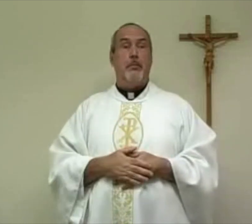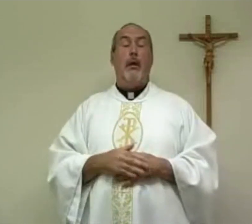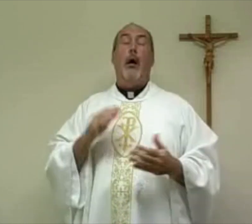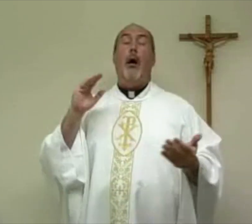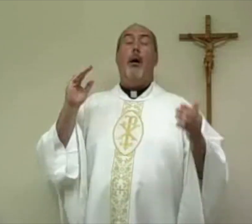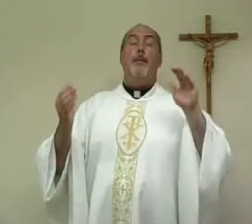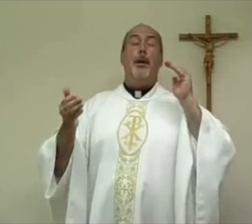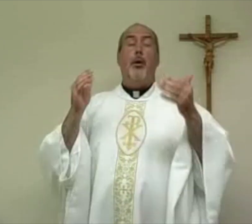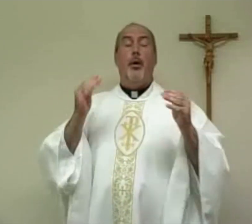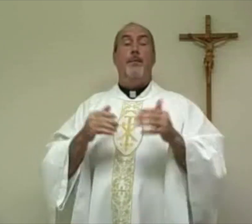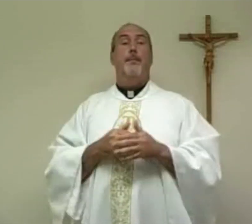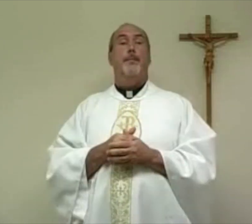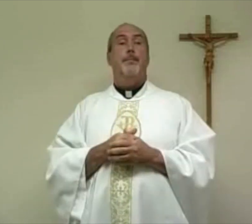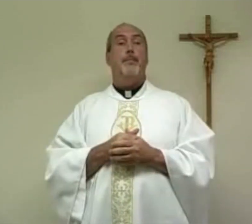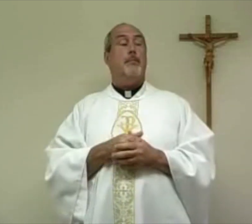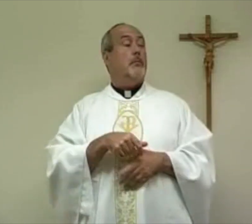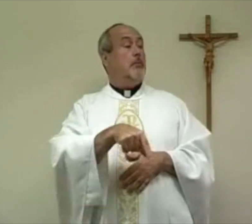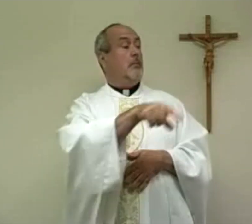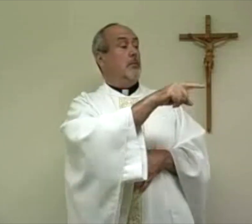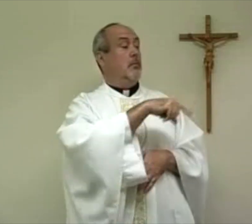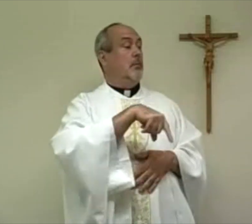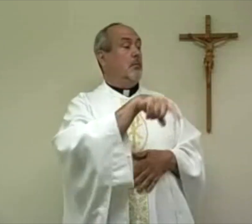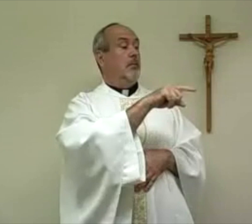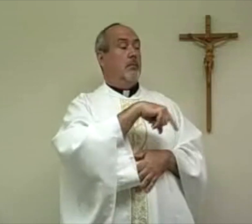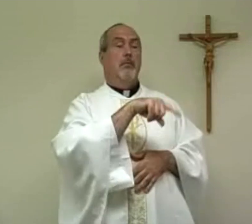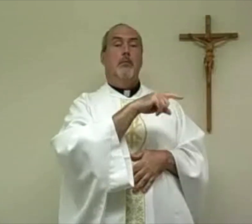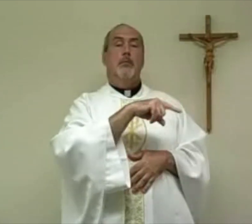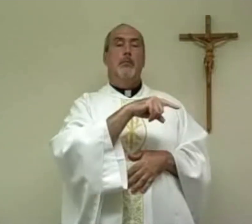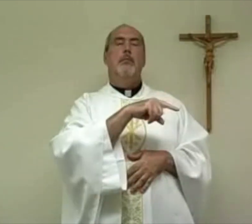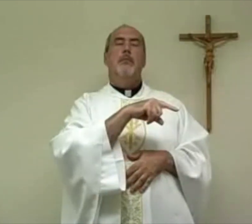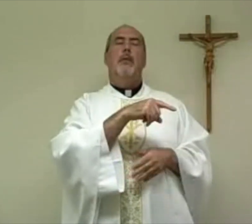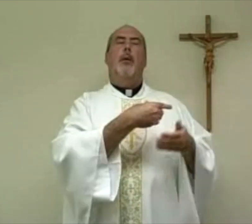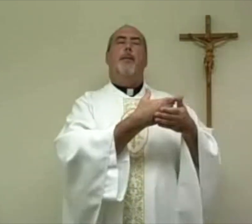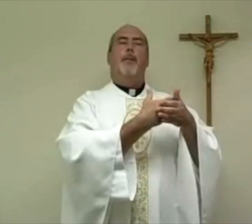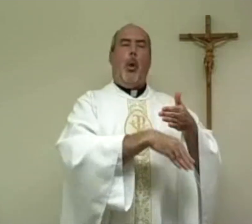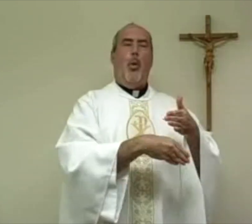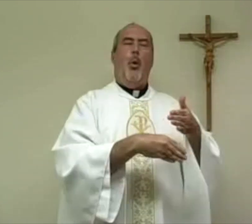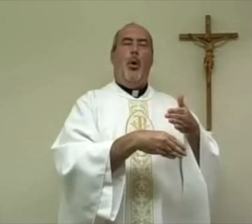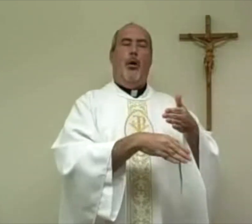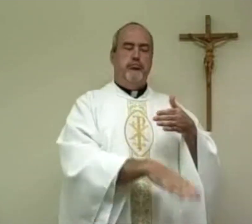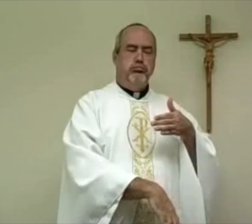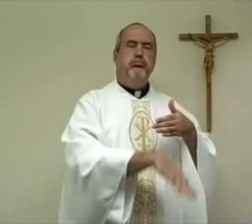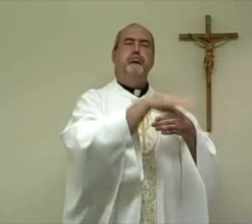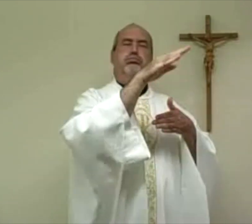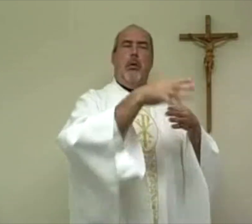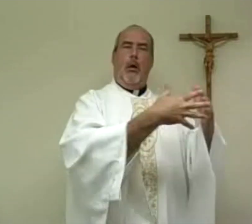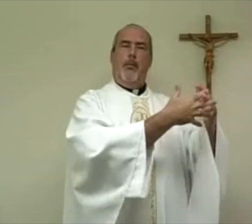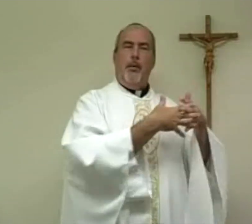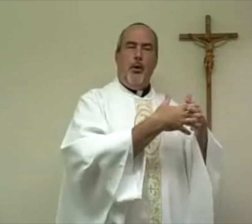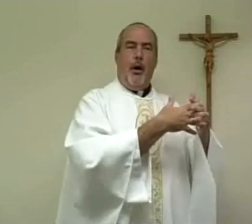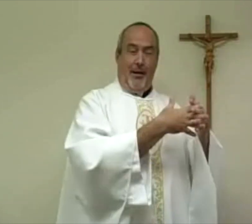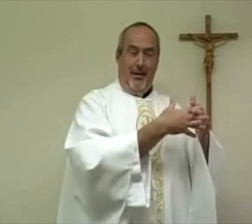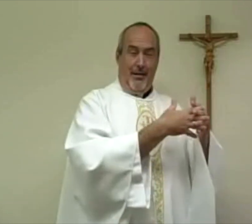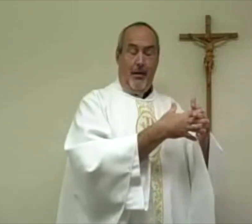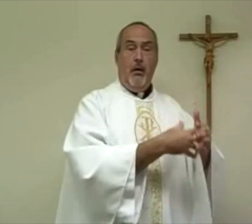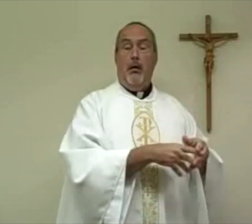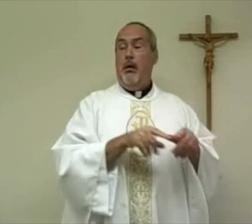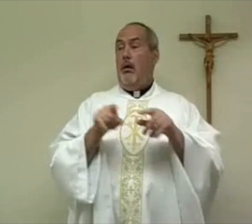Wow, think about that. So let's take a look at two different groups. Those that are born in the